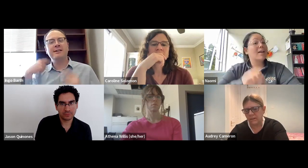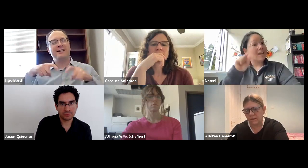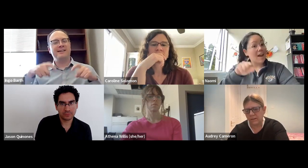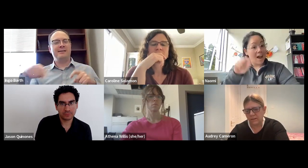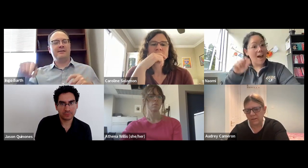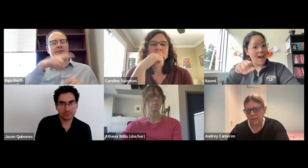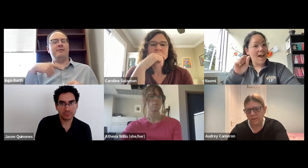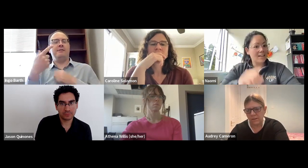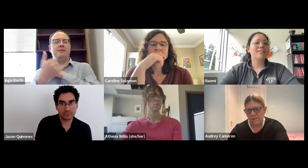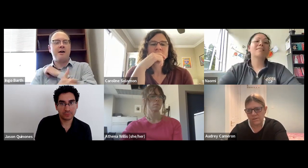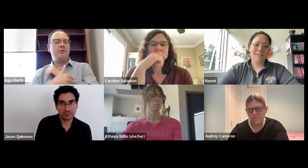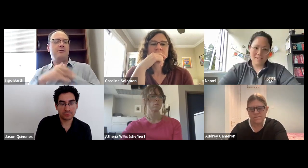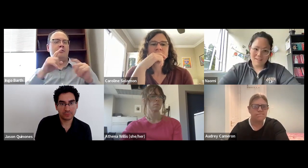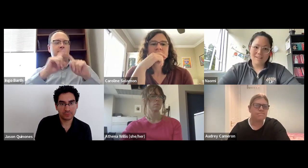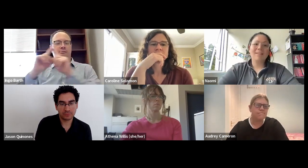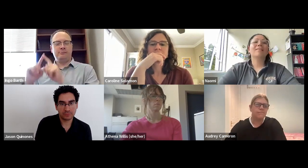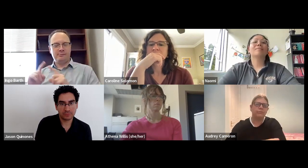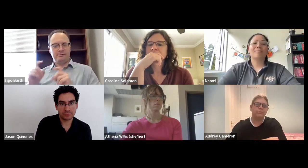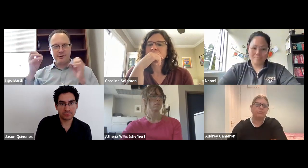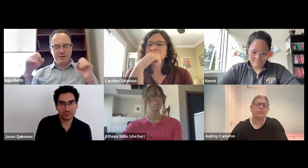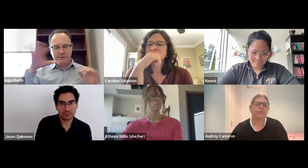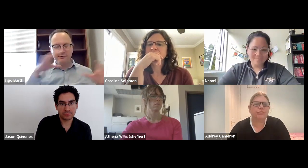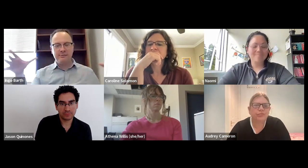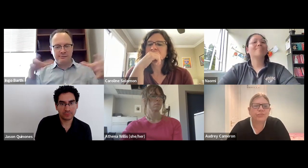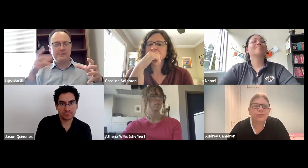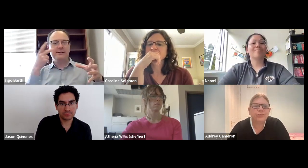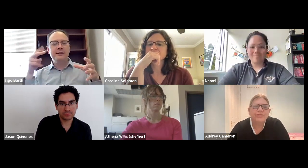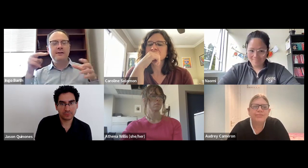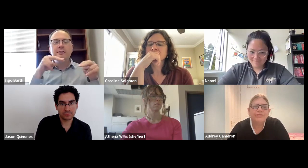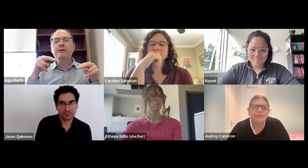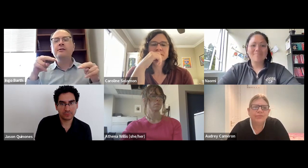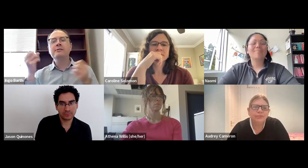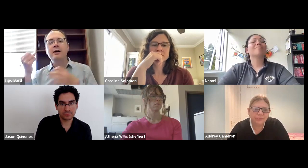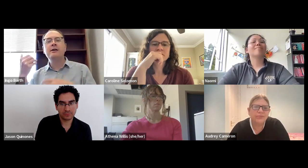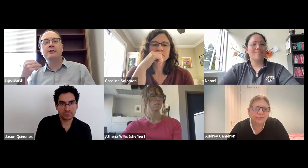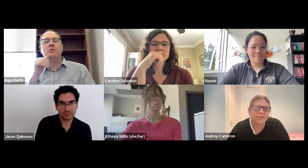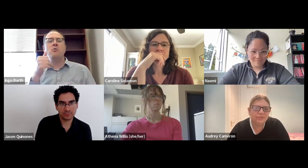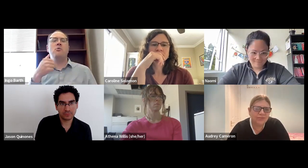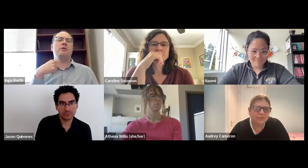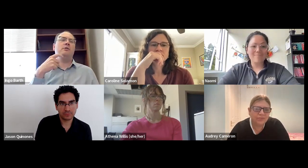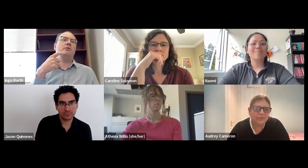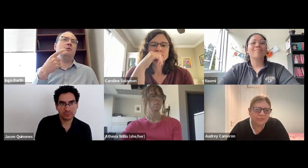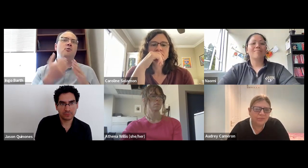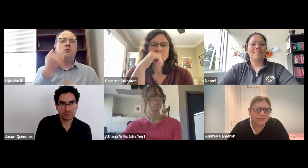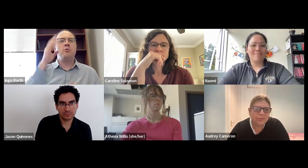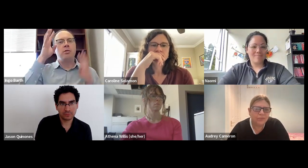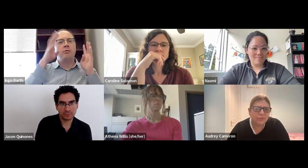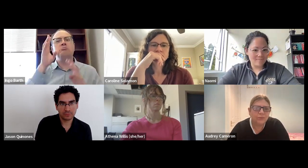and share amongst each other, you know, figuring out what the need is in their different countries, gathering together, okay, what signs do you